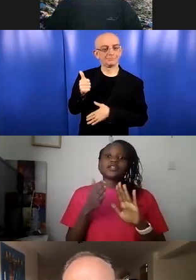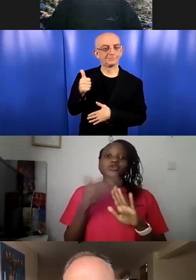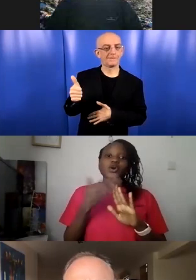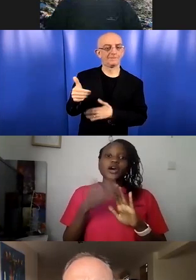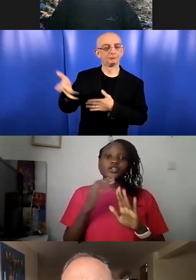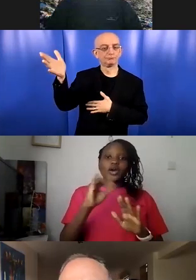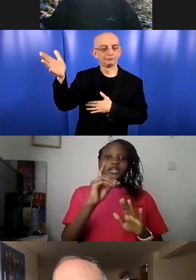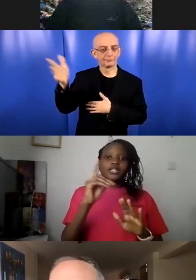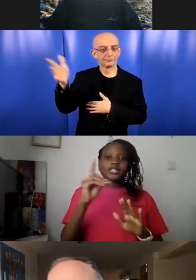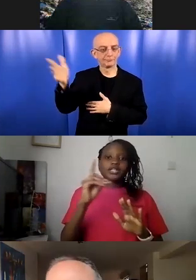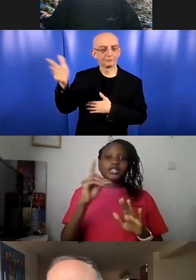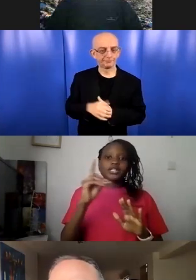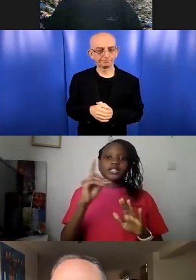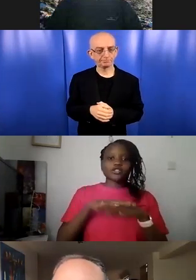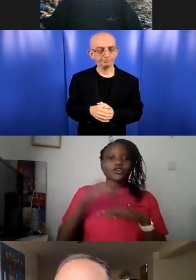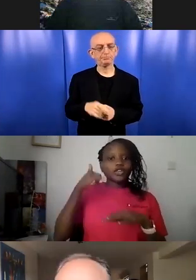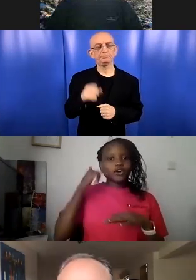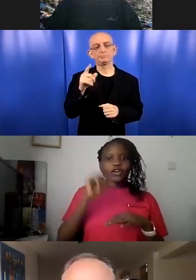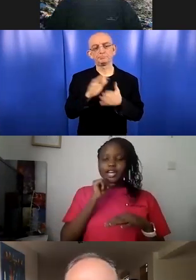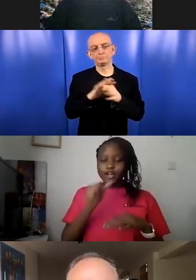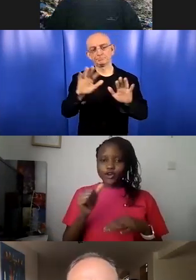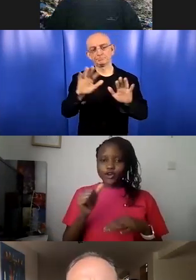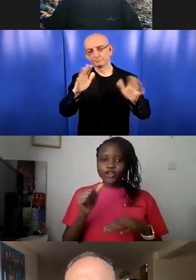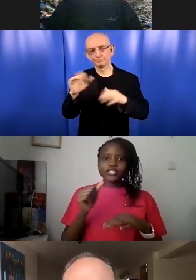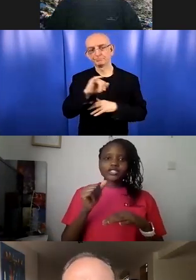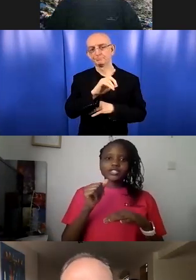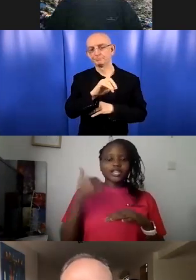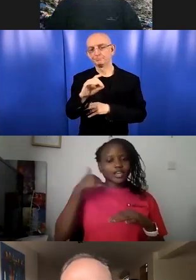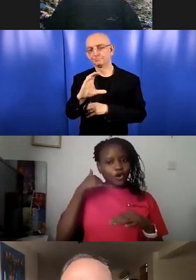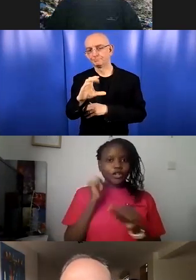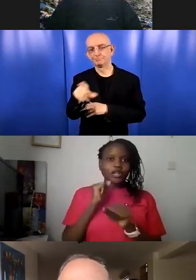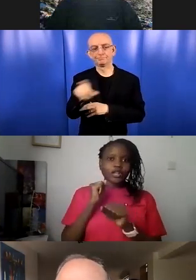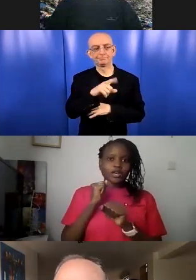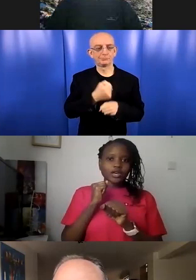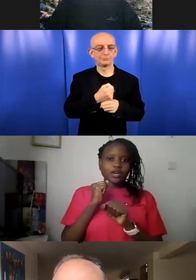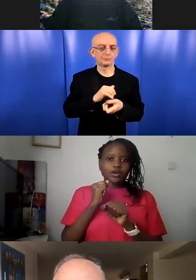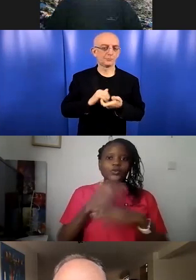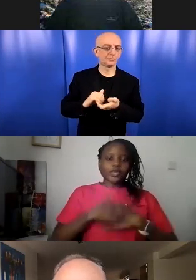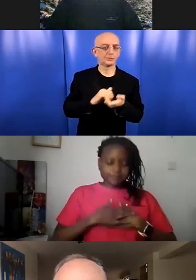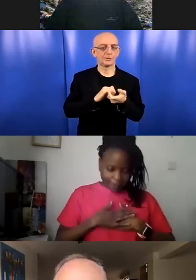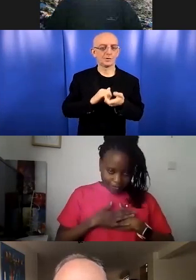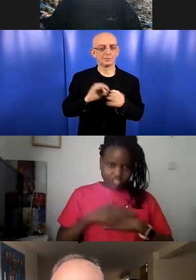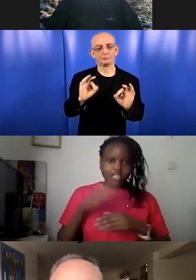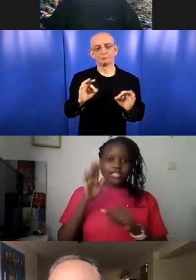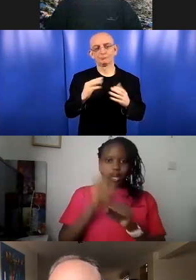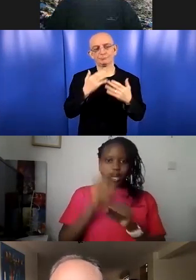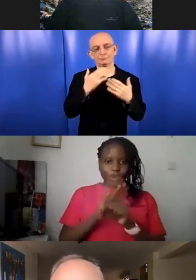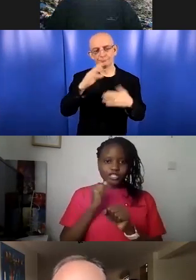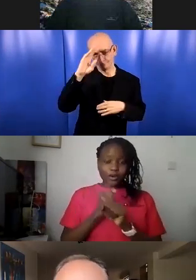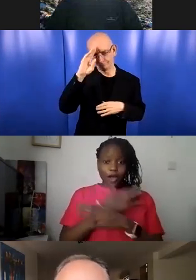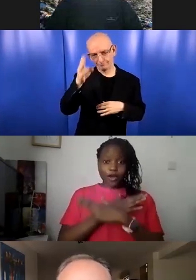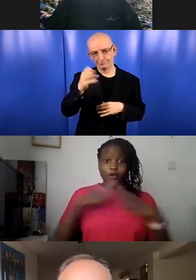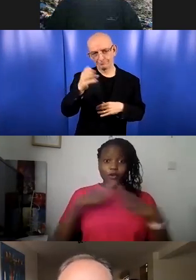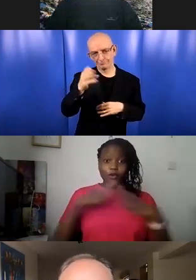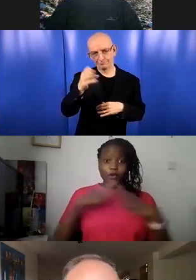to IDDC colleagues on this call and not on this call with whom we're working. We greatly appreciate the work of